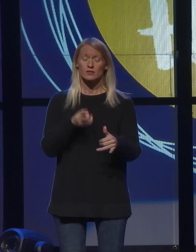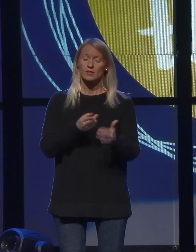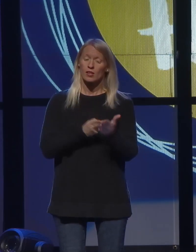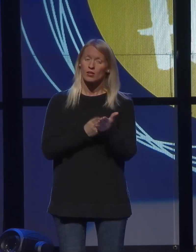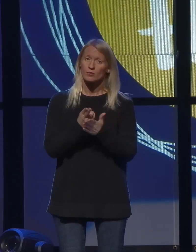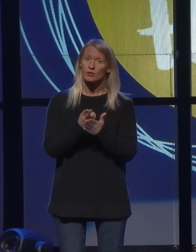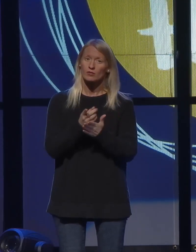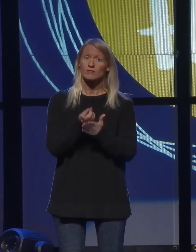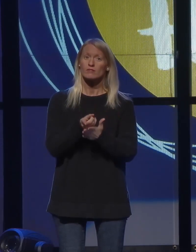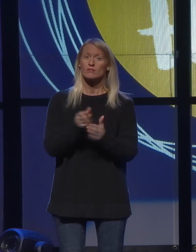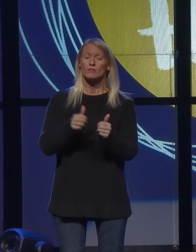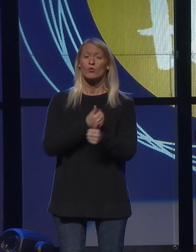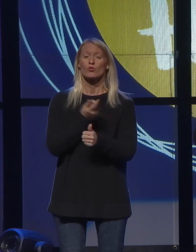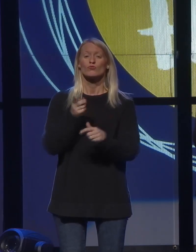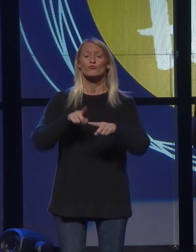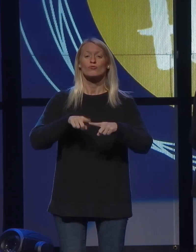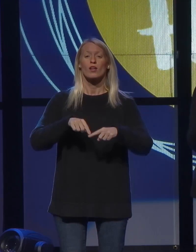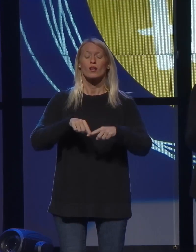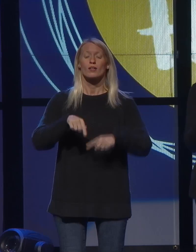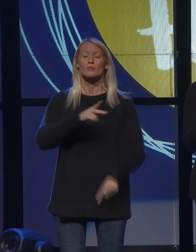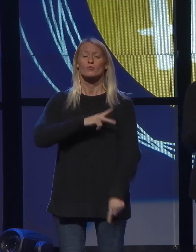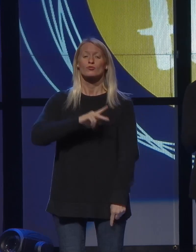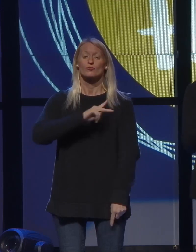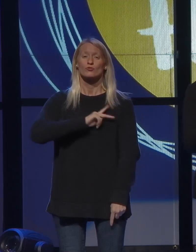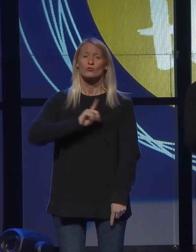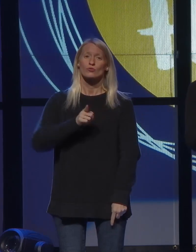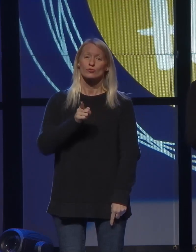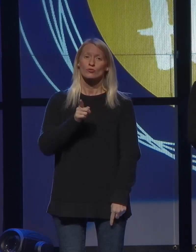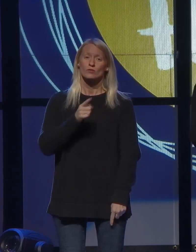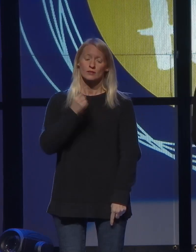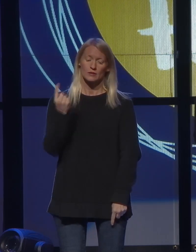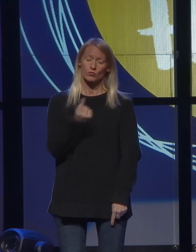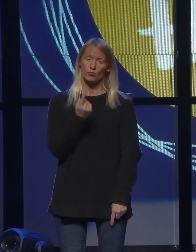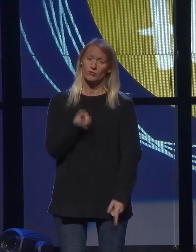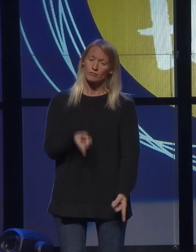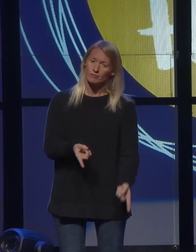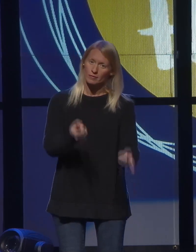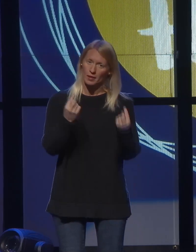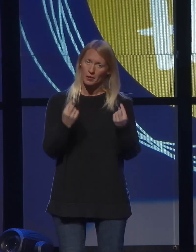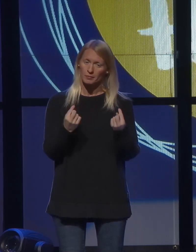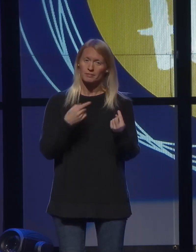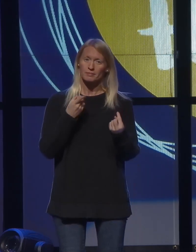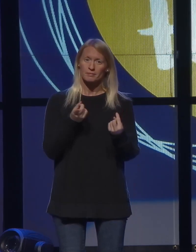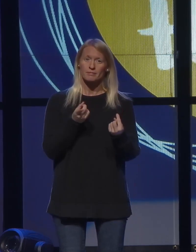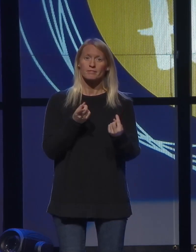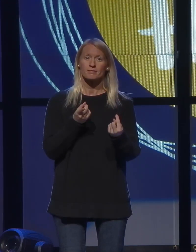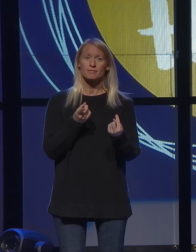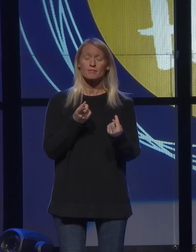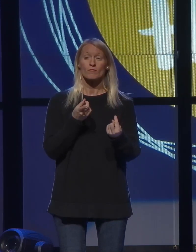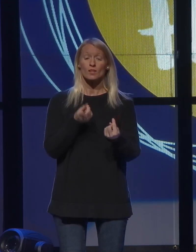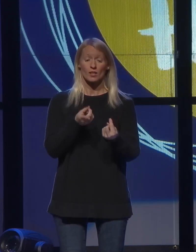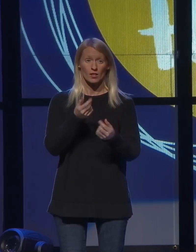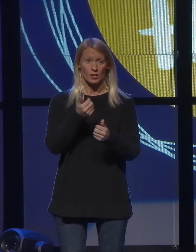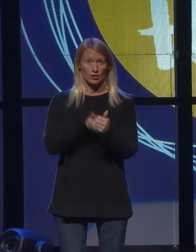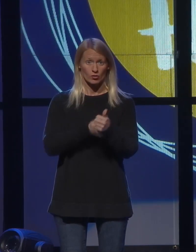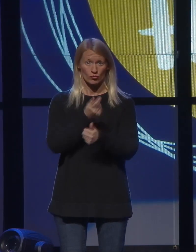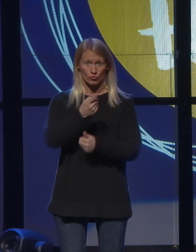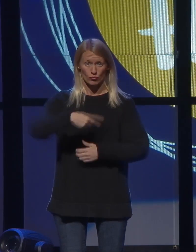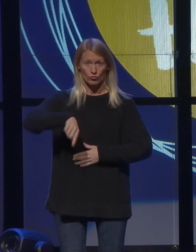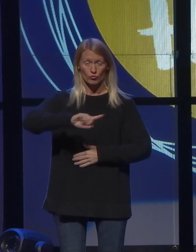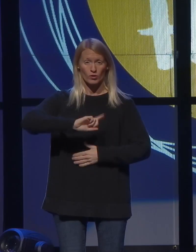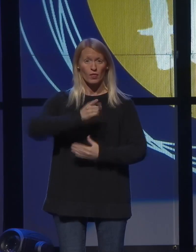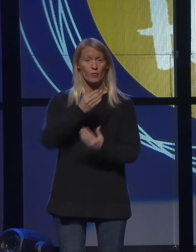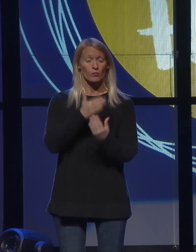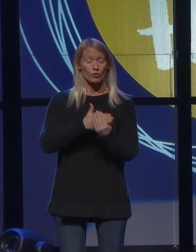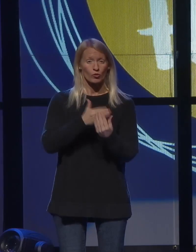personal ways to ensure that someone will actually come and attend. So in each of your programs this morning, you should